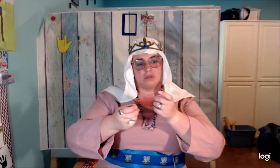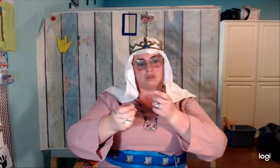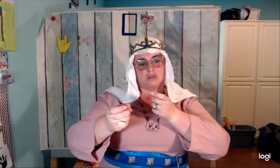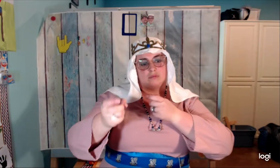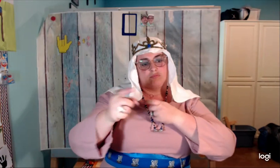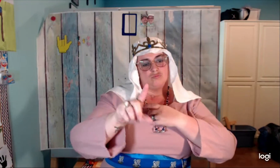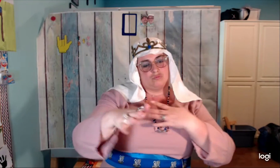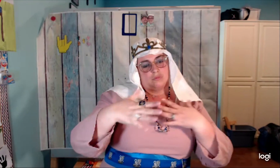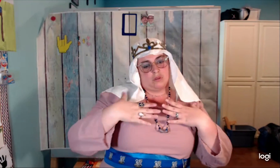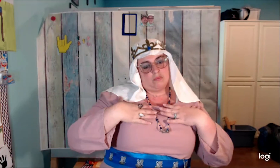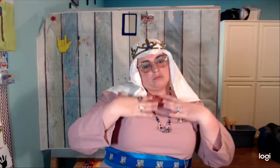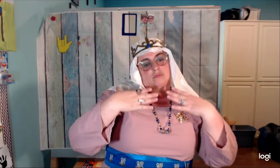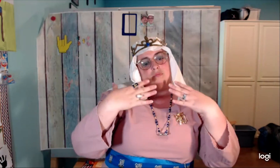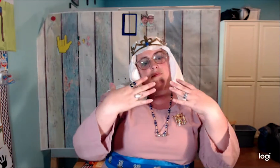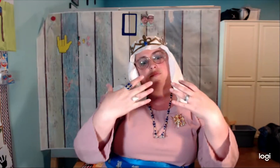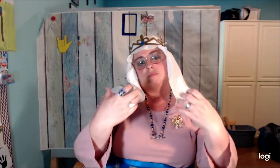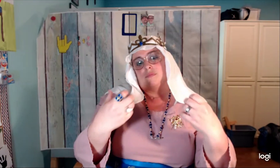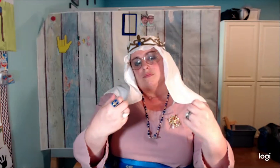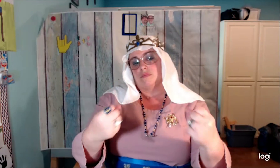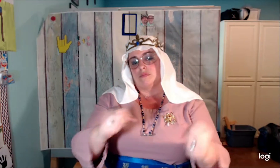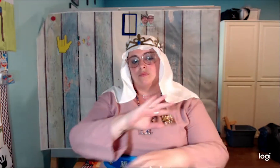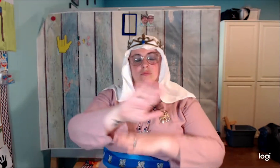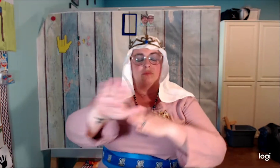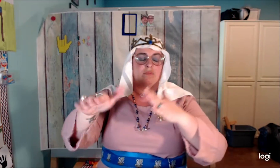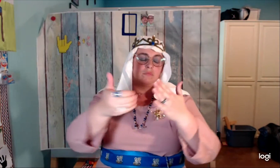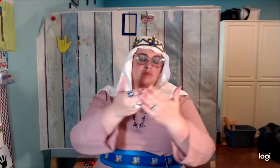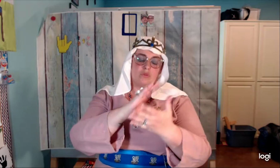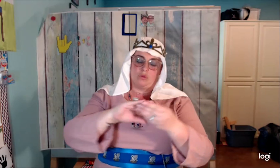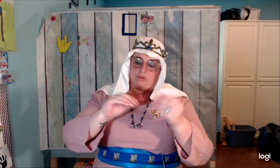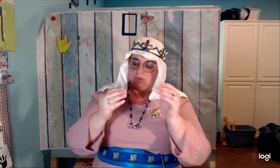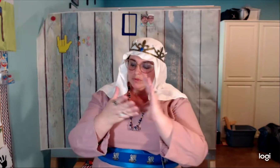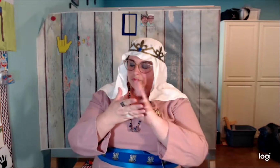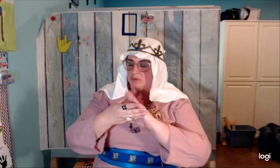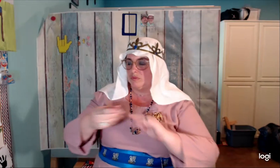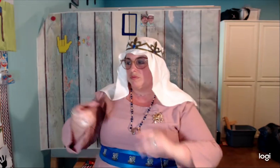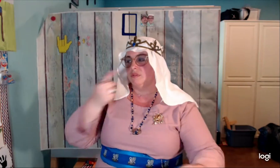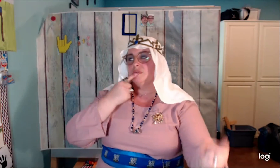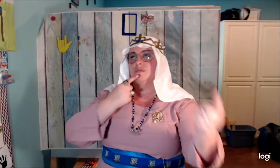reign. You were brave, you were bold, your stories were